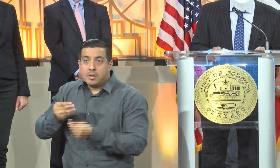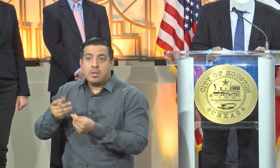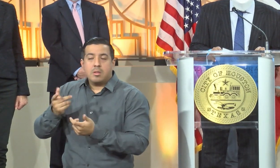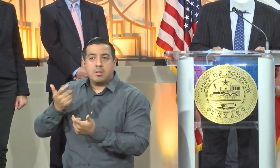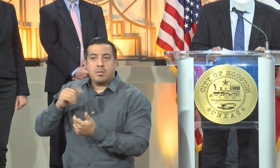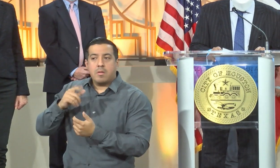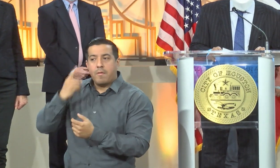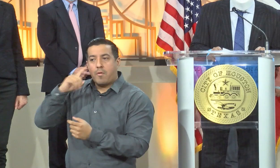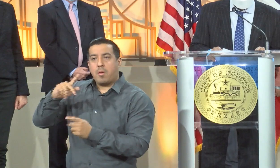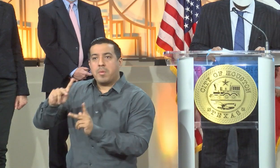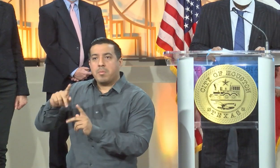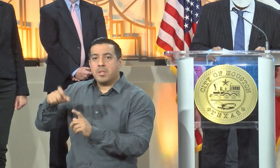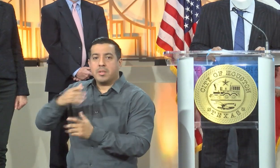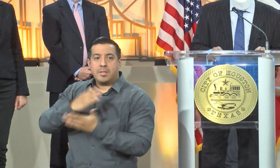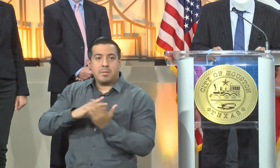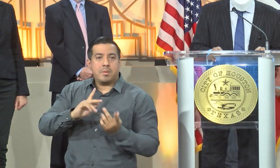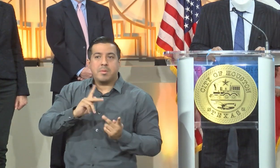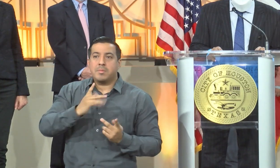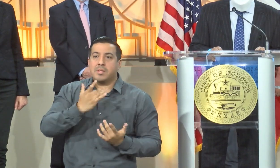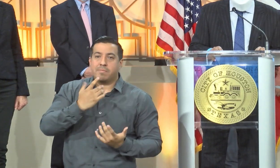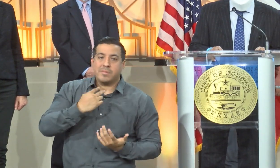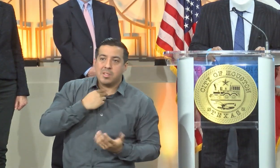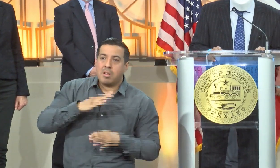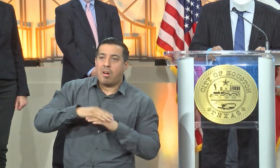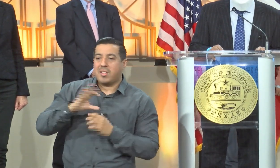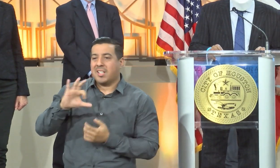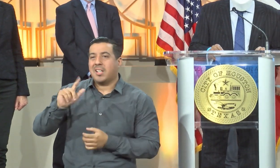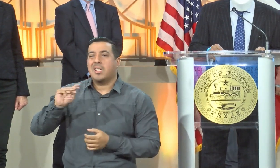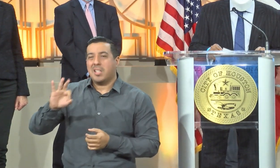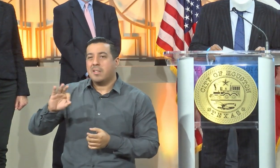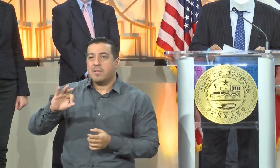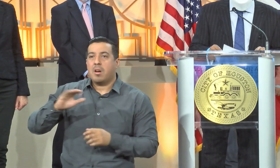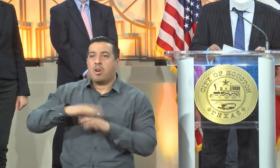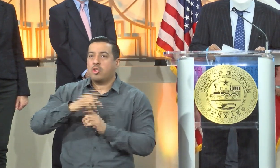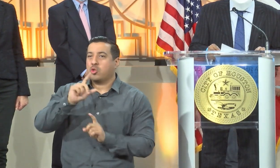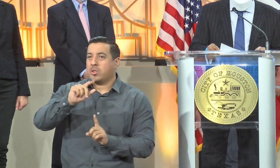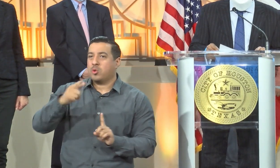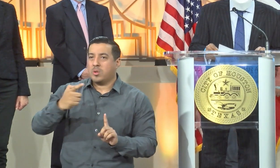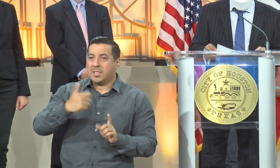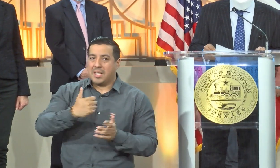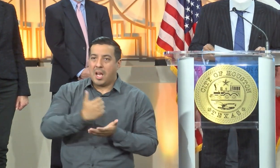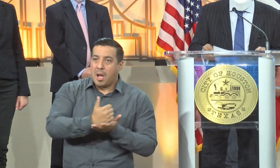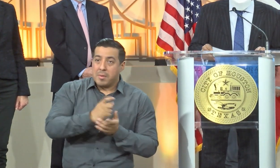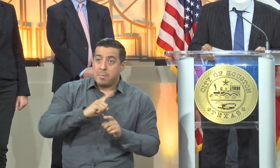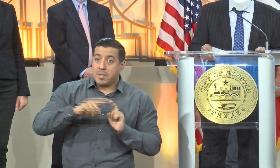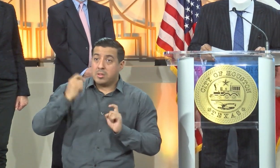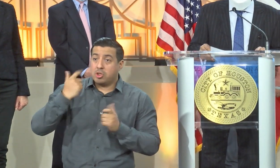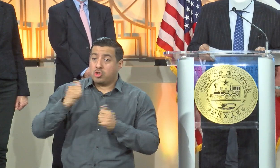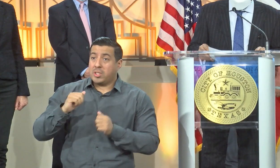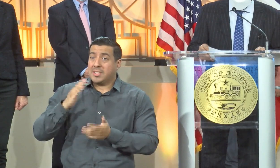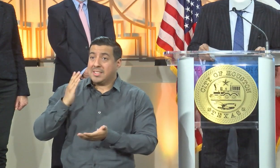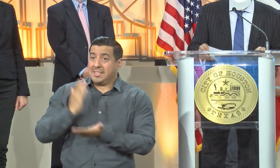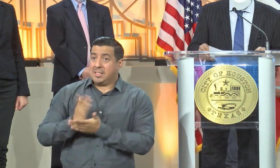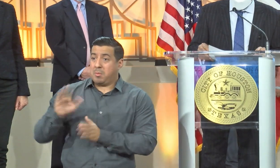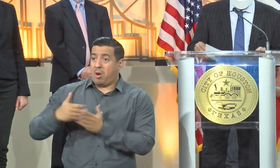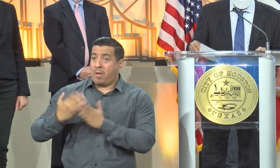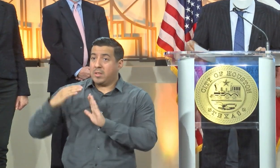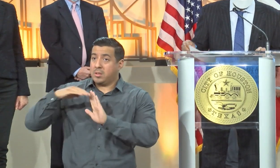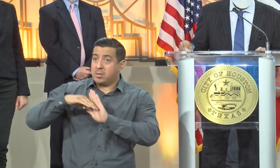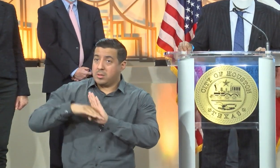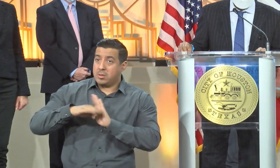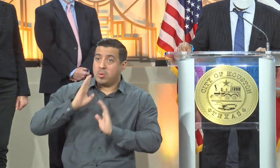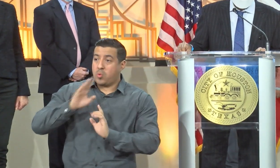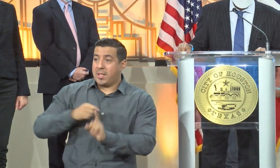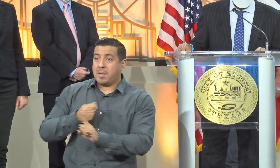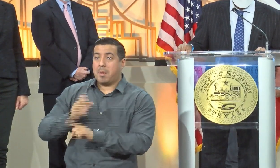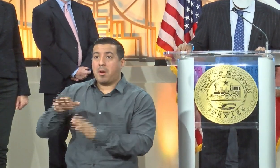produce and commodity cliffs in 2021. And to assure these decreases don't negatively impact the food